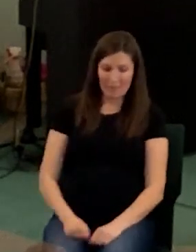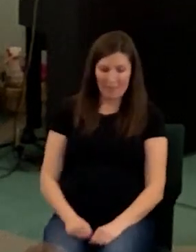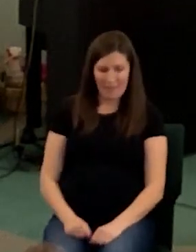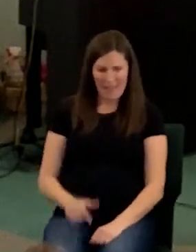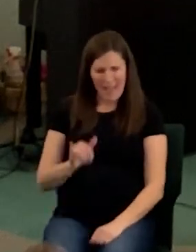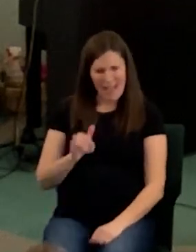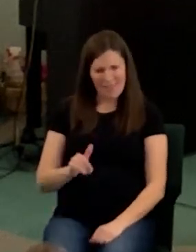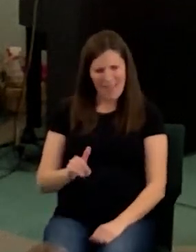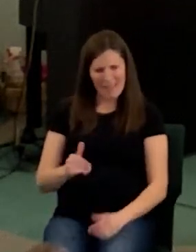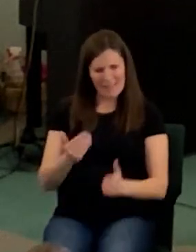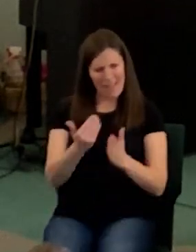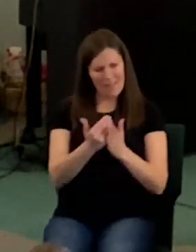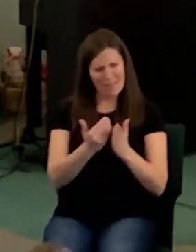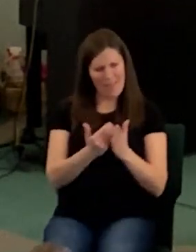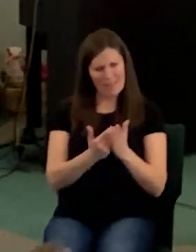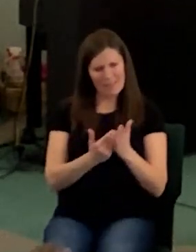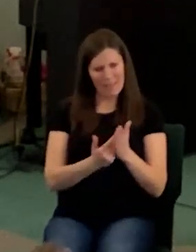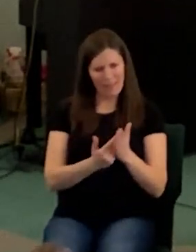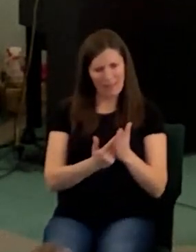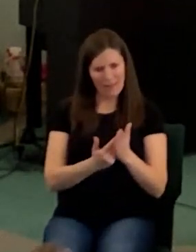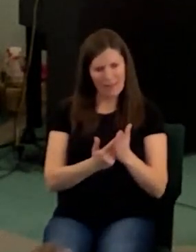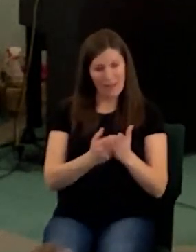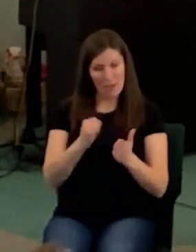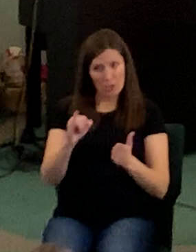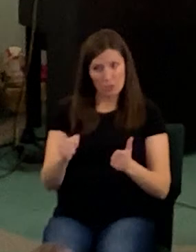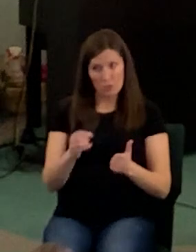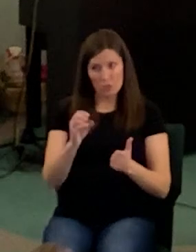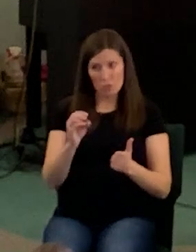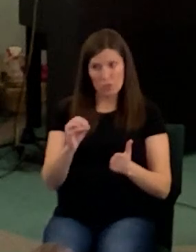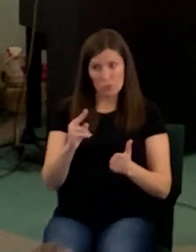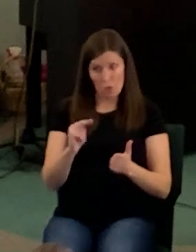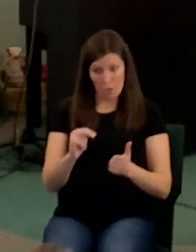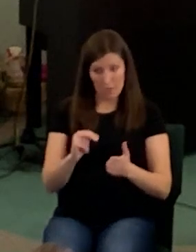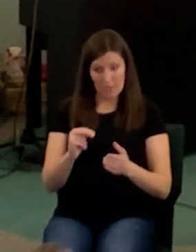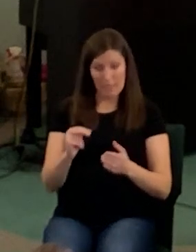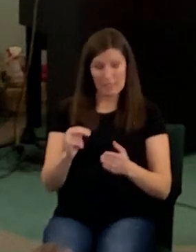And that's a lesson John has tried to show us throughout this gospel.